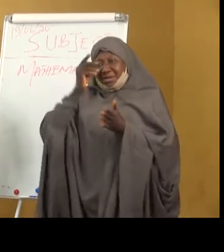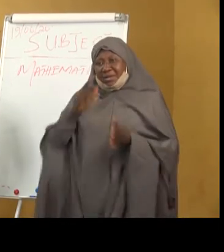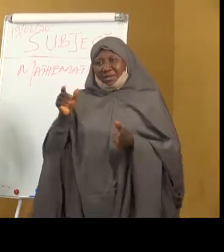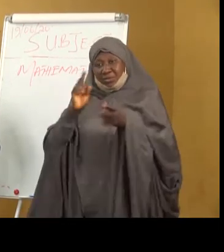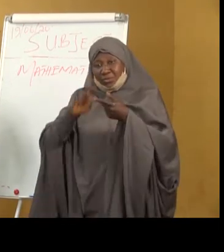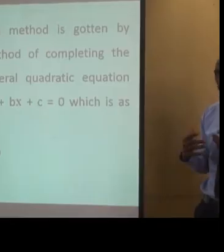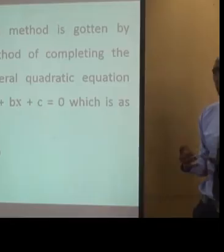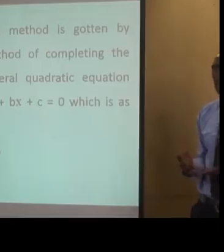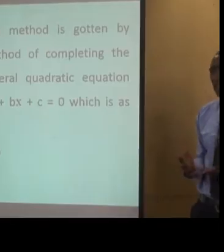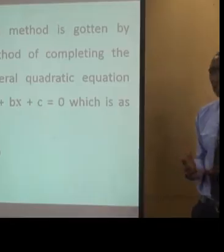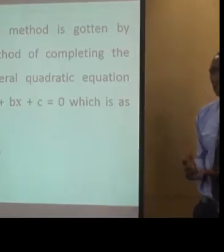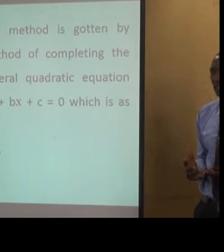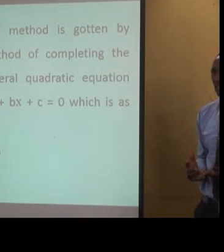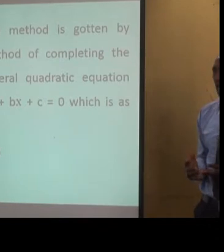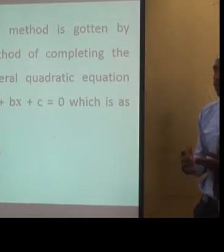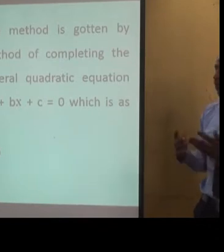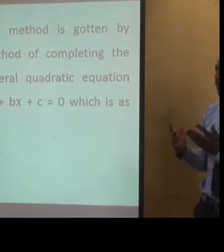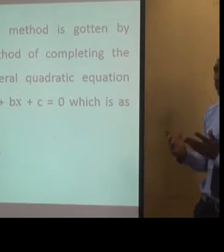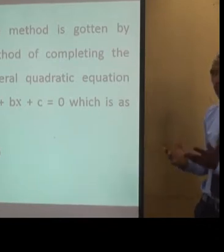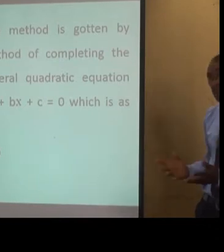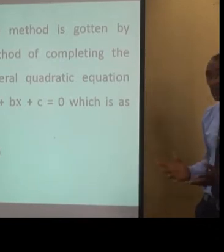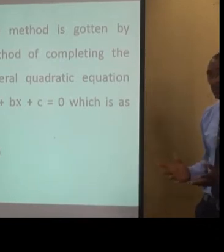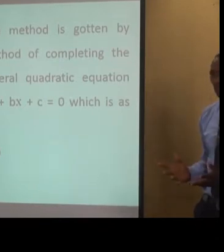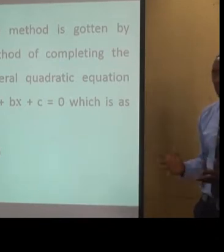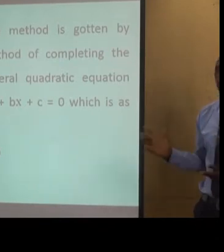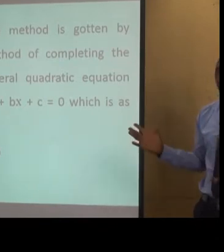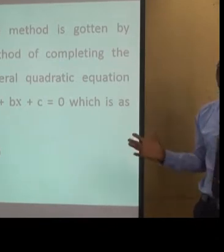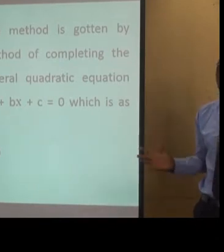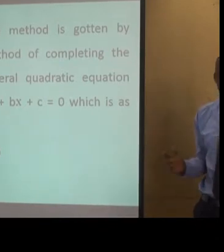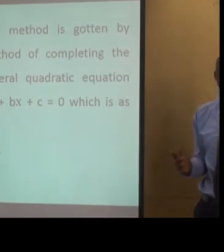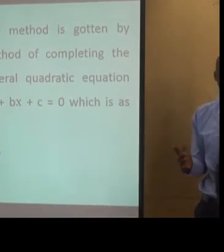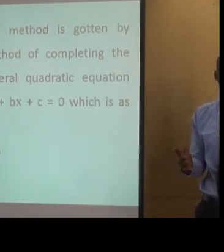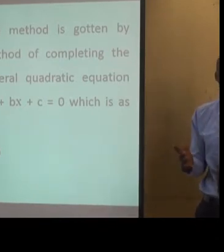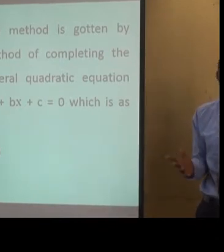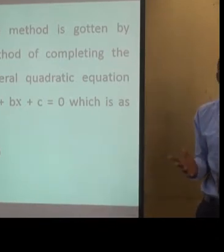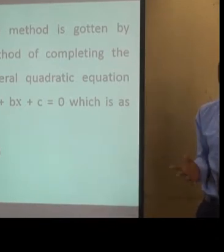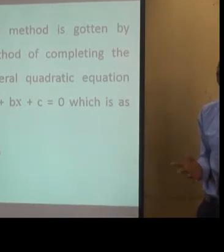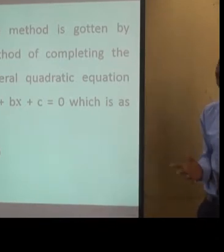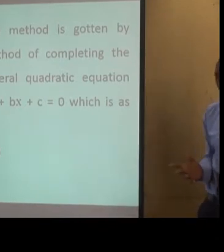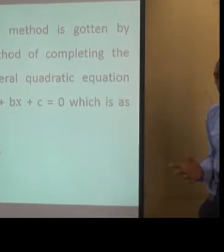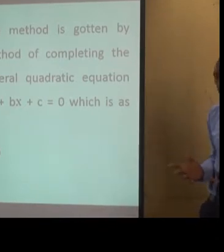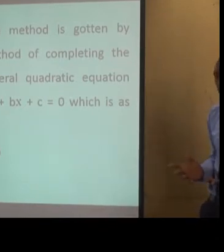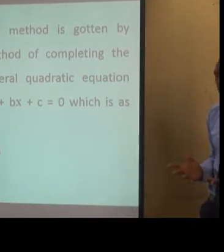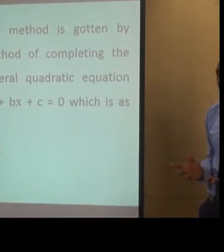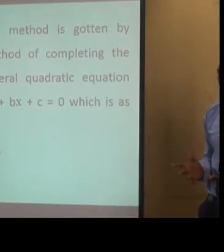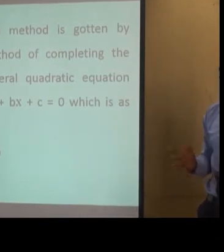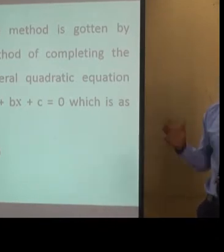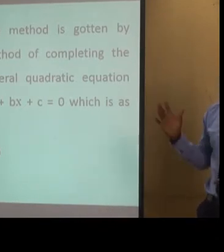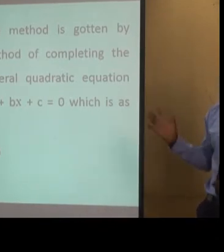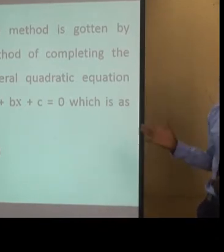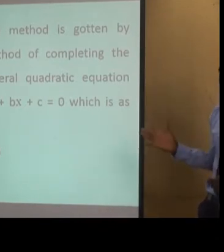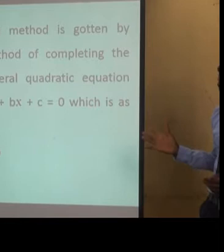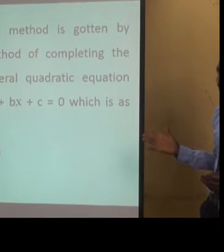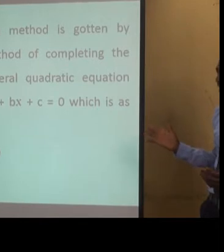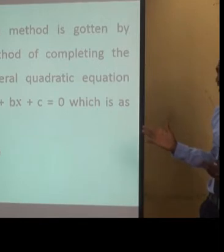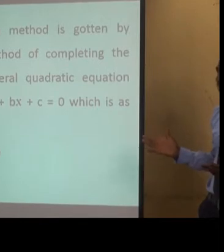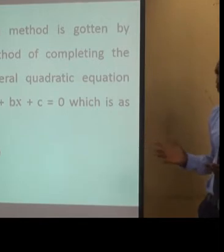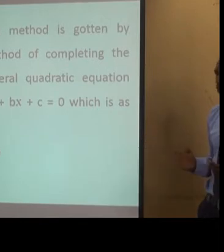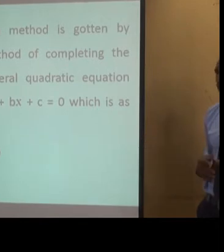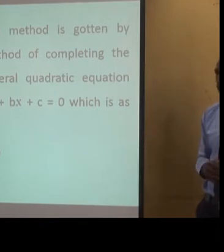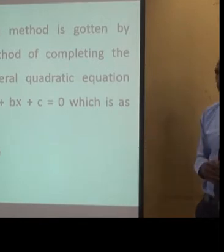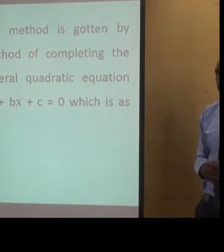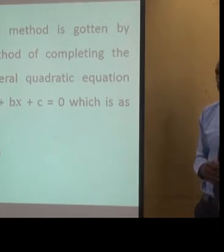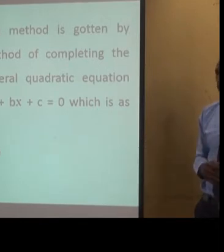we derive the formula that we are going to use in solving quadratic equations. It may interest you, my